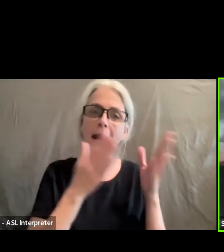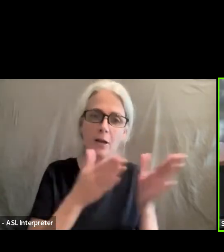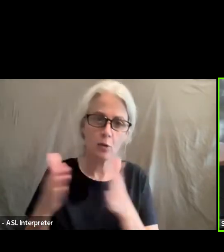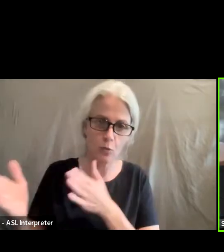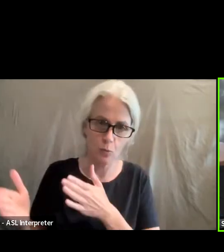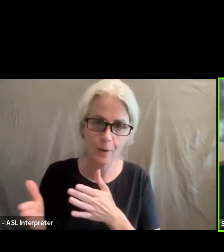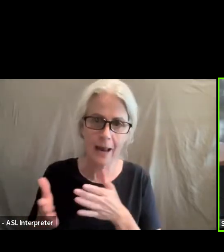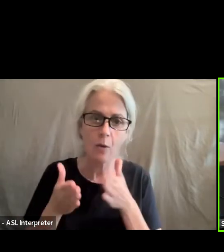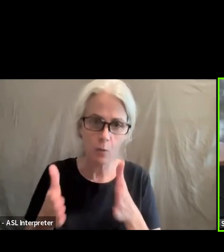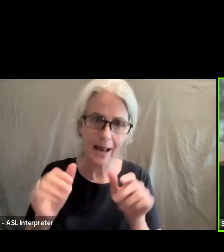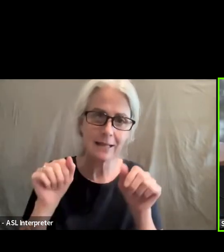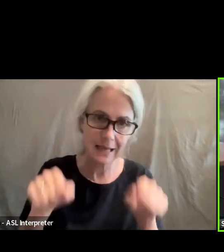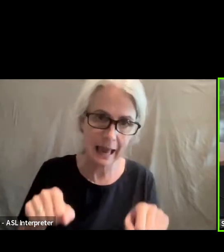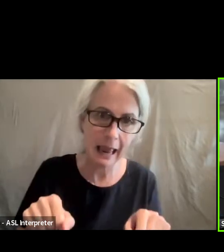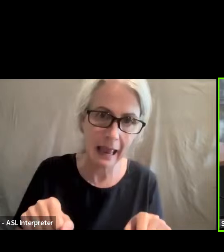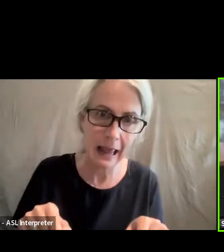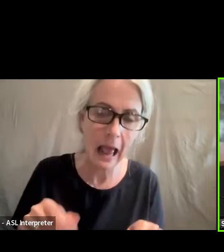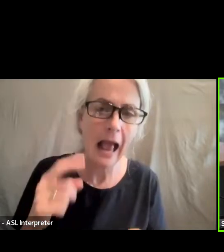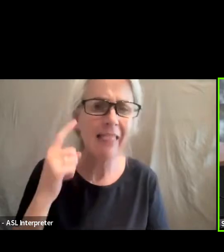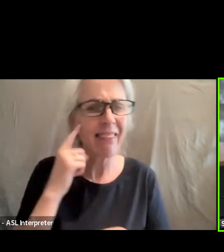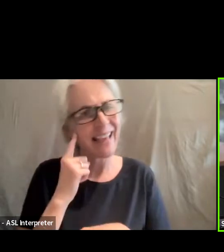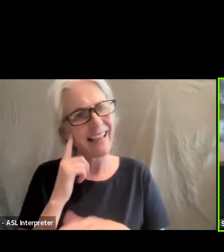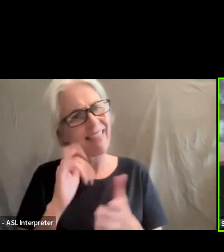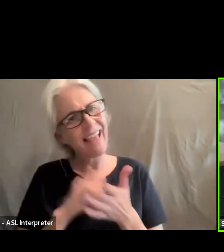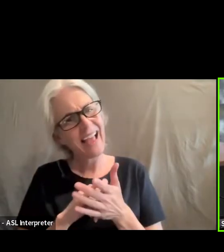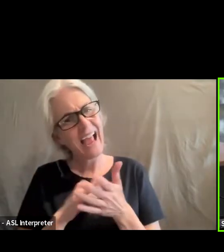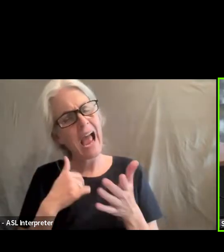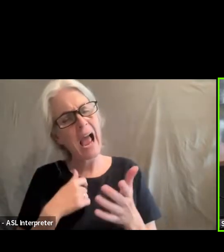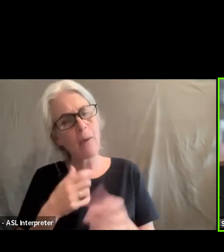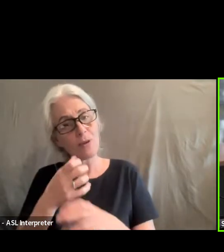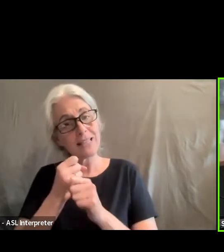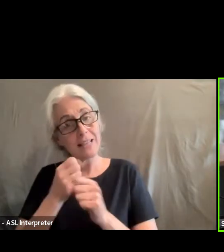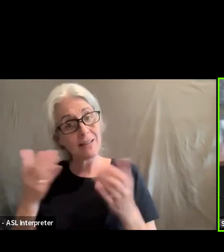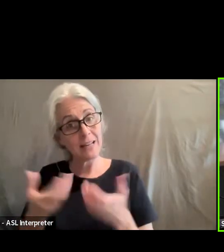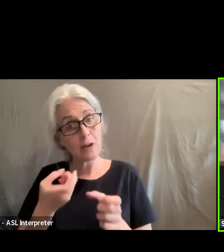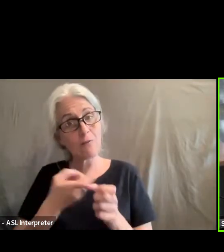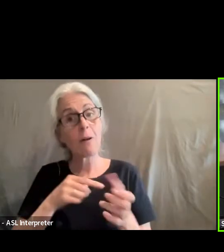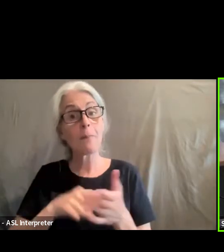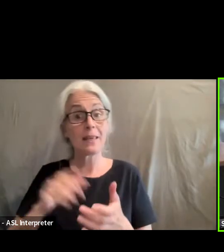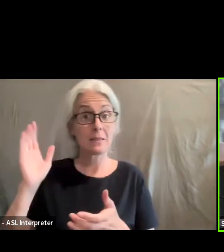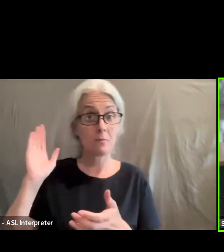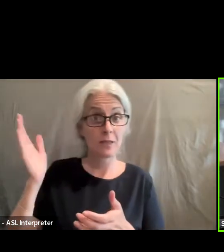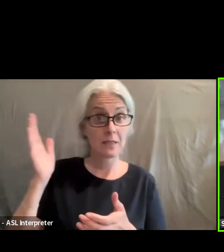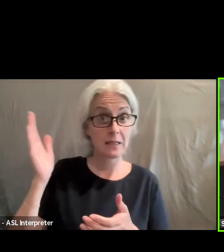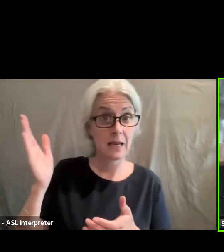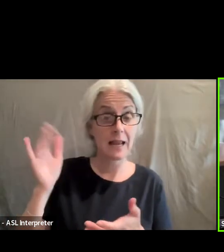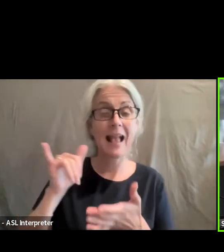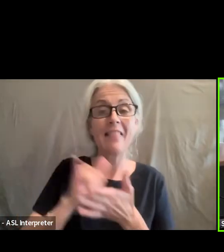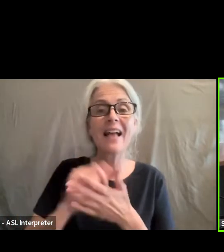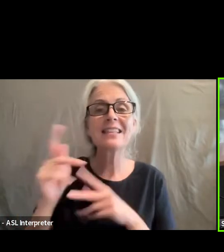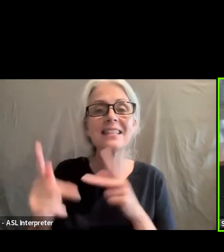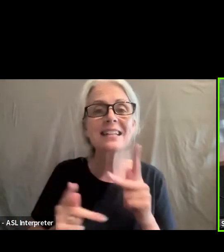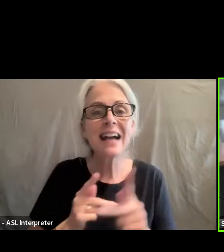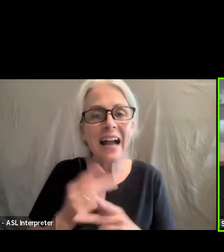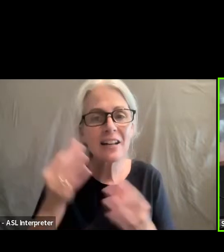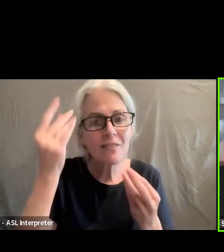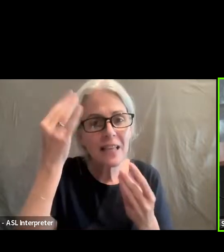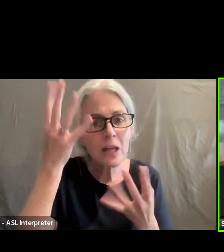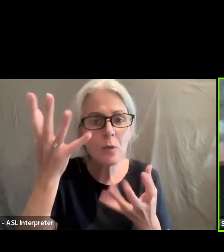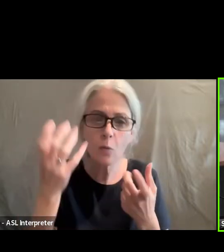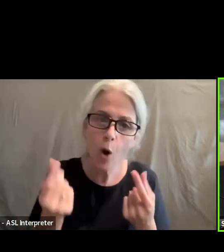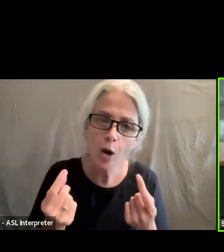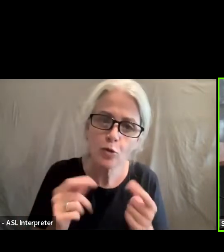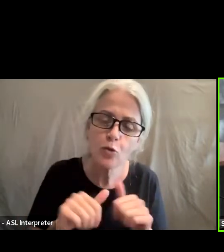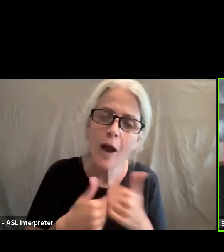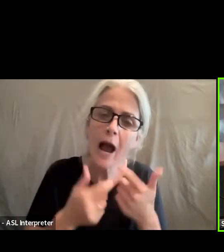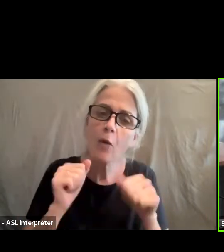ways. And I think that's what I'm receiving here from this presentation is that's the kind of thinking that we want to do is how can